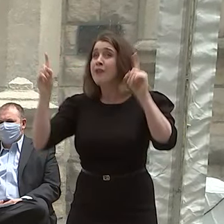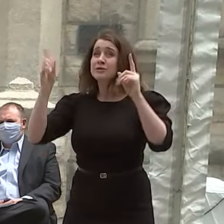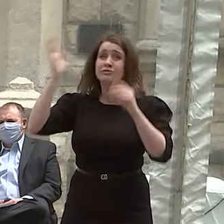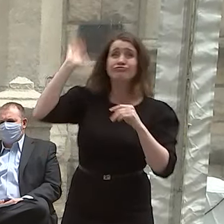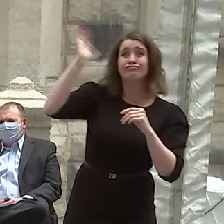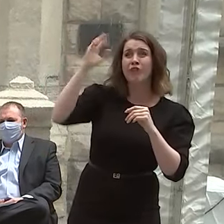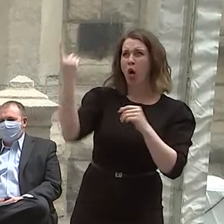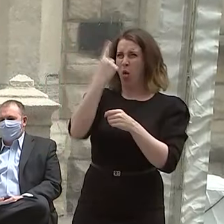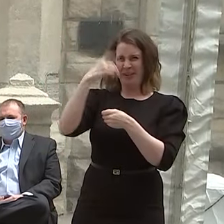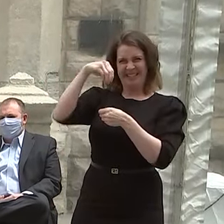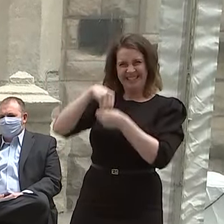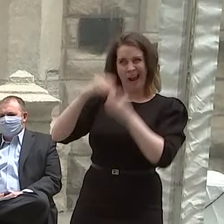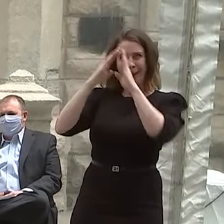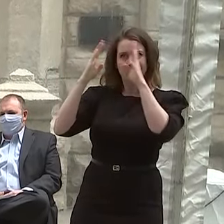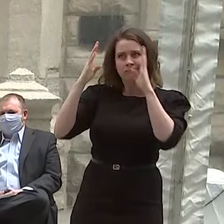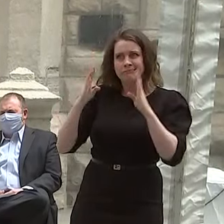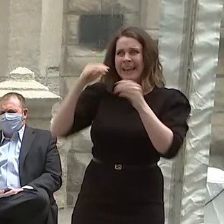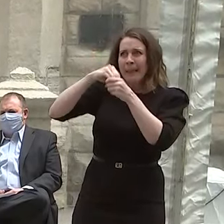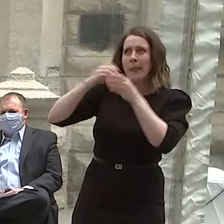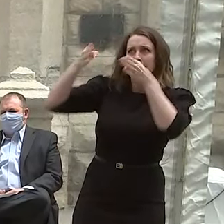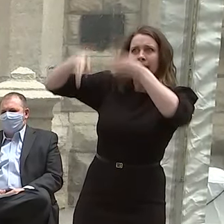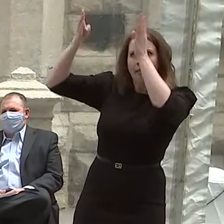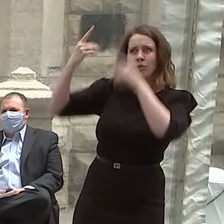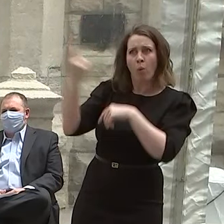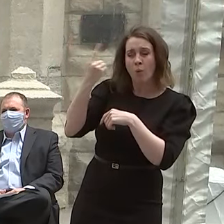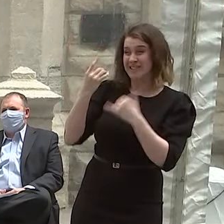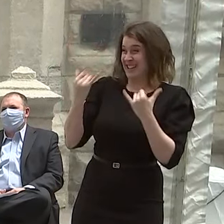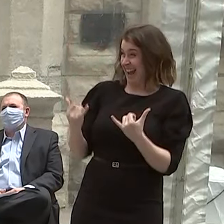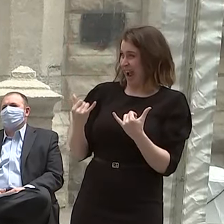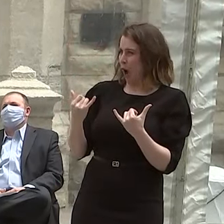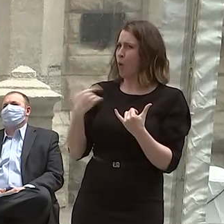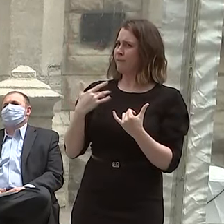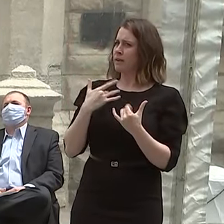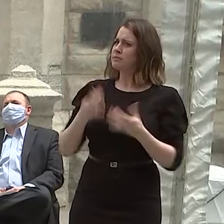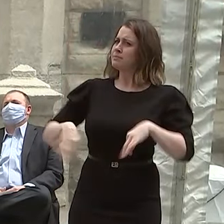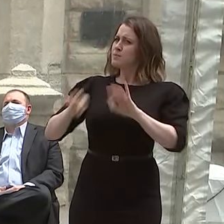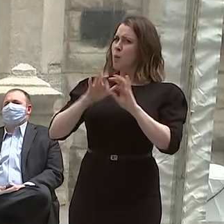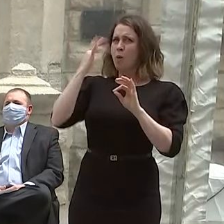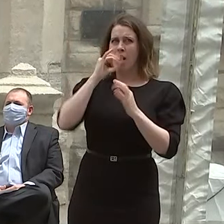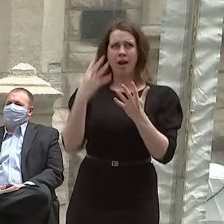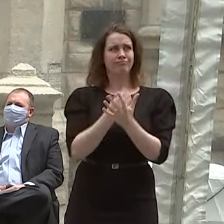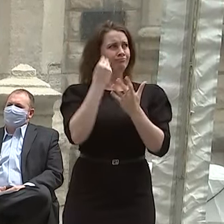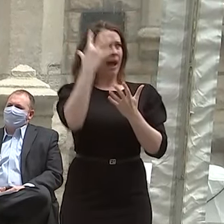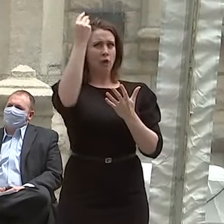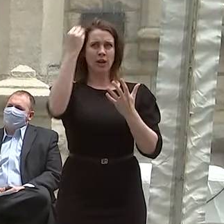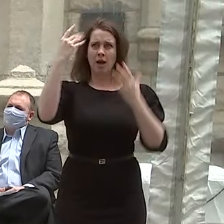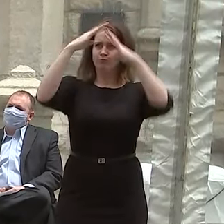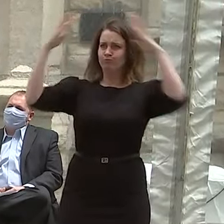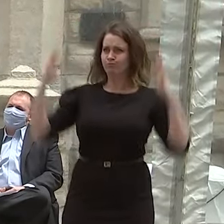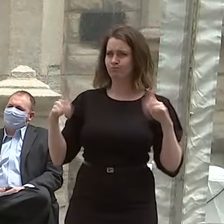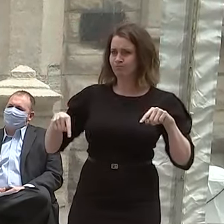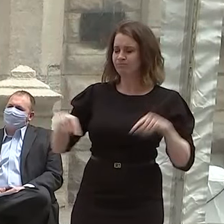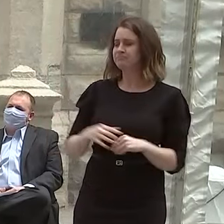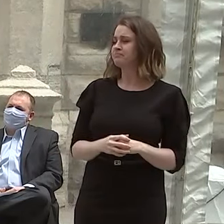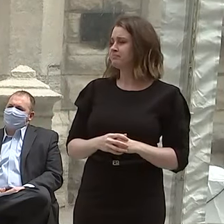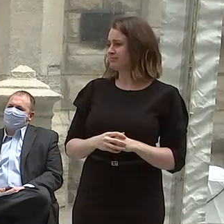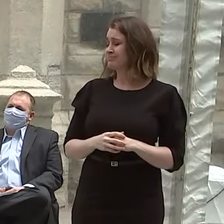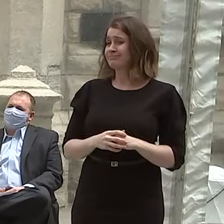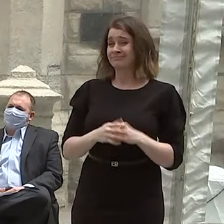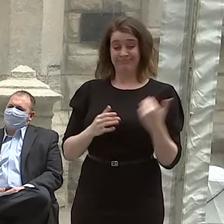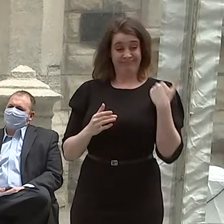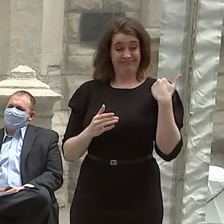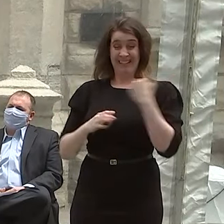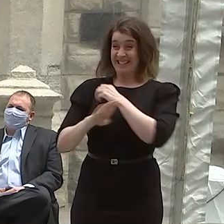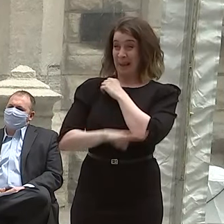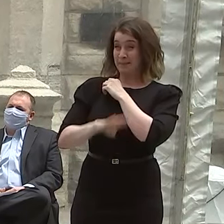today we've made an exception because of this site and its significance for us in this moment. This past September, we celebrated